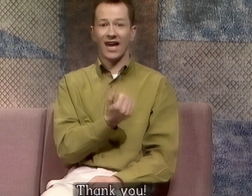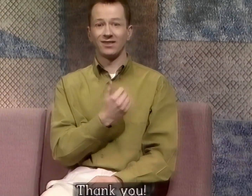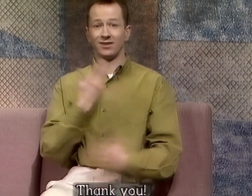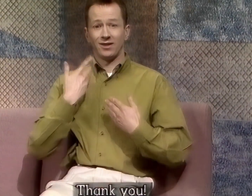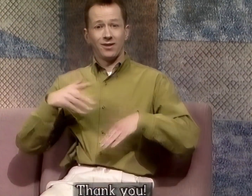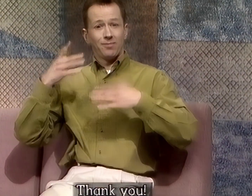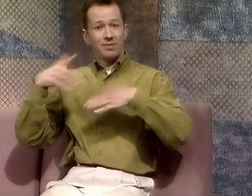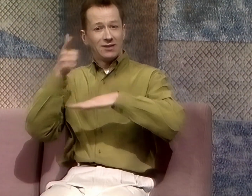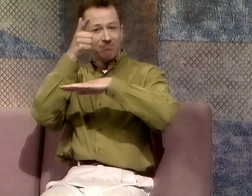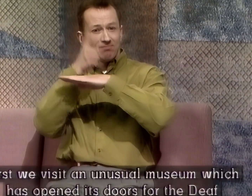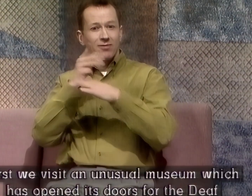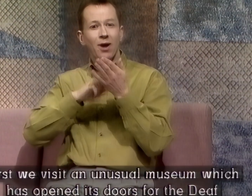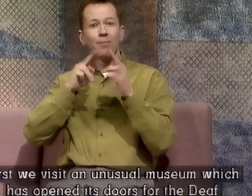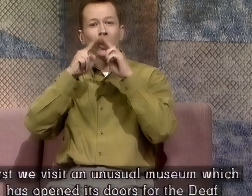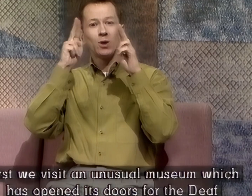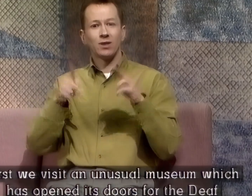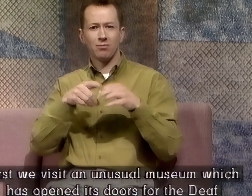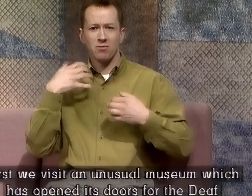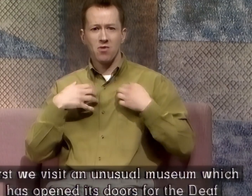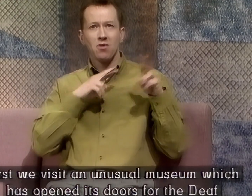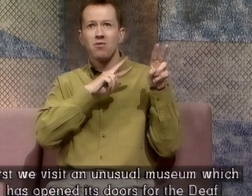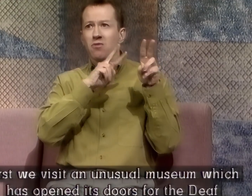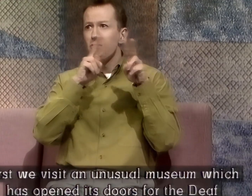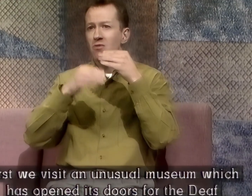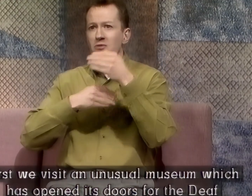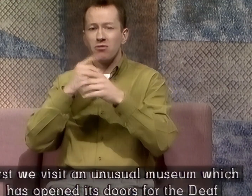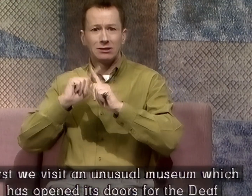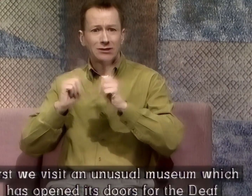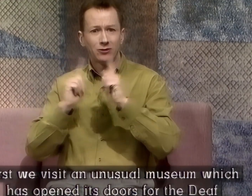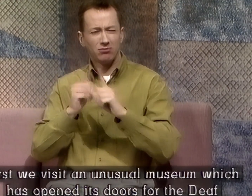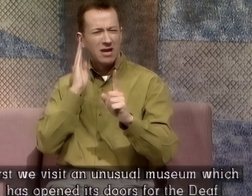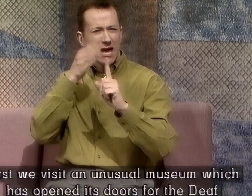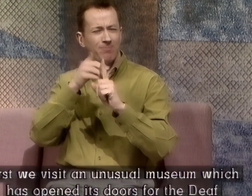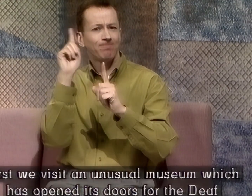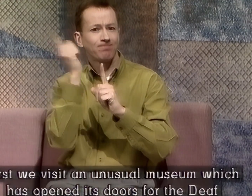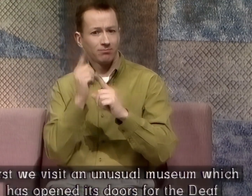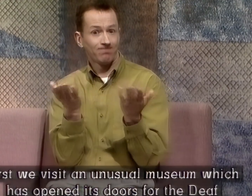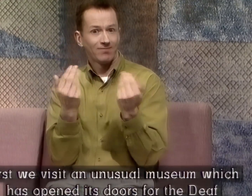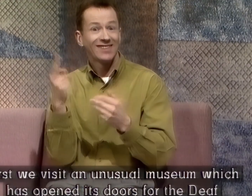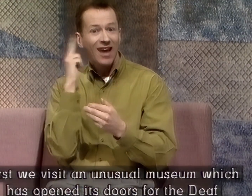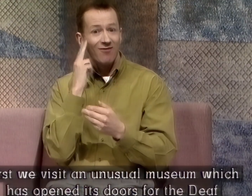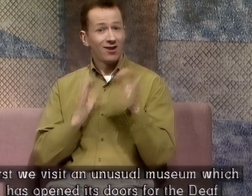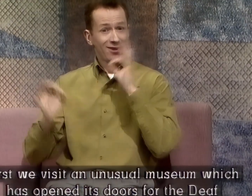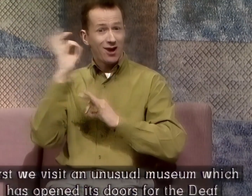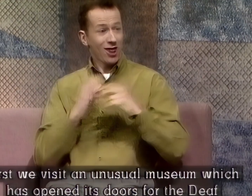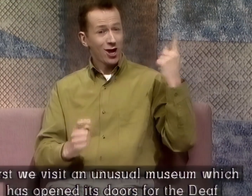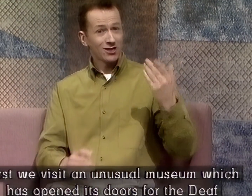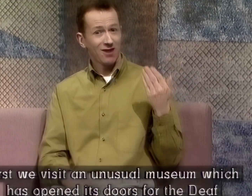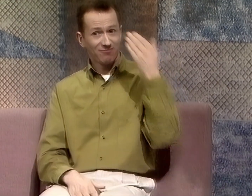Thank you. First we visit a rather unusual museum to see how it's opened its doors for the deaf.